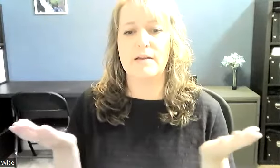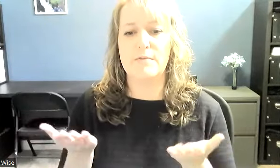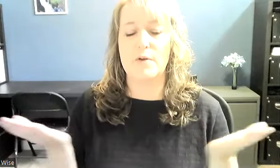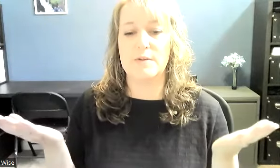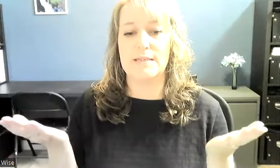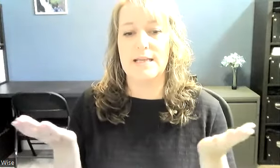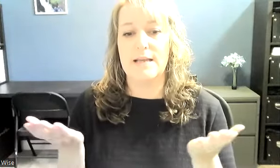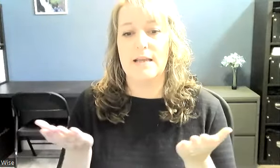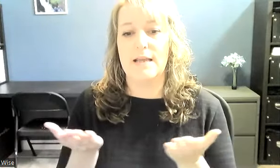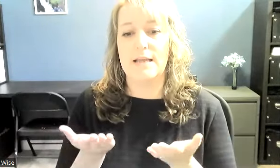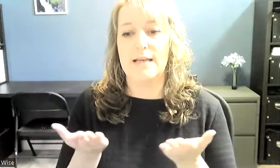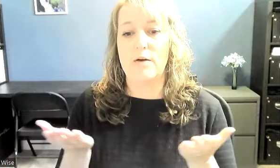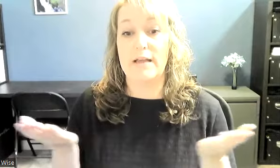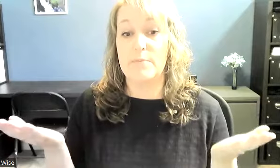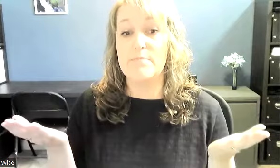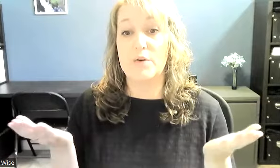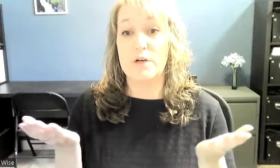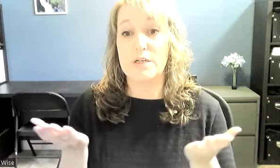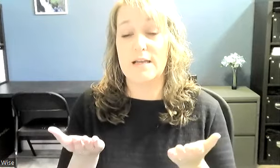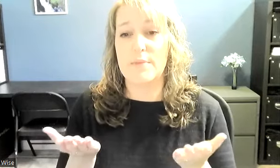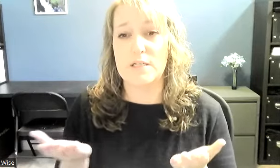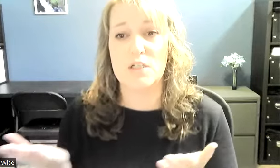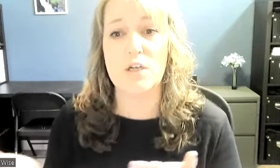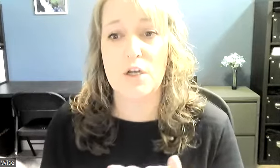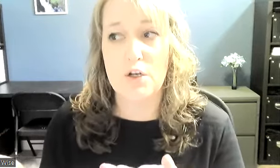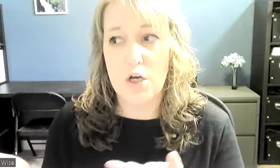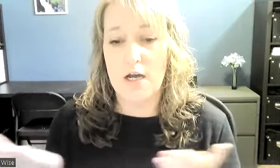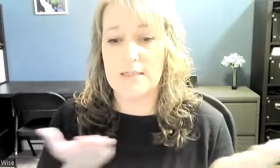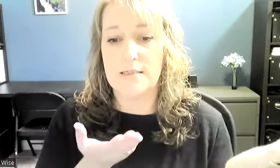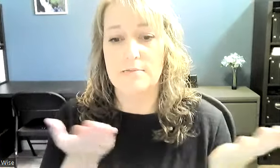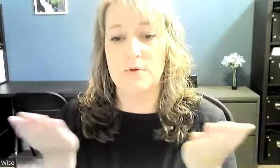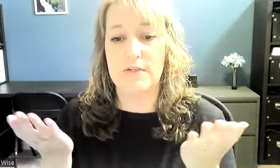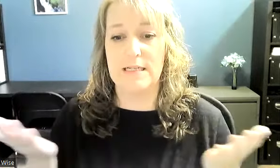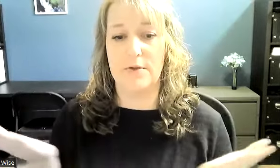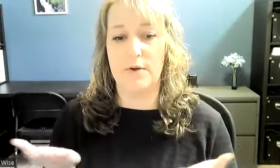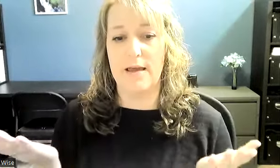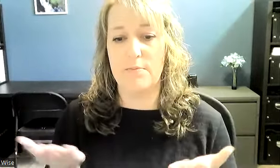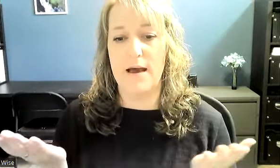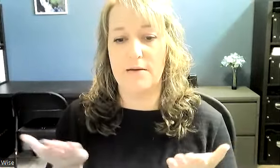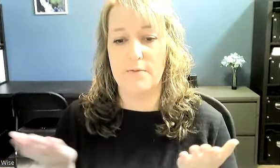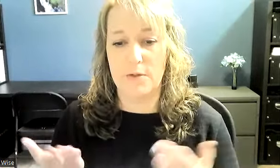and forth, so it's in and out, like a mirror image, not moving together, okay? Back and forth, back